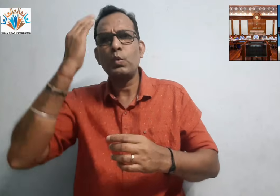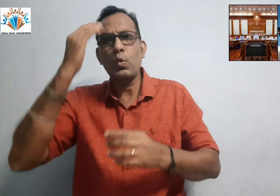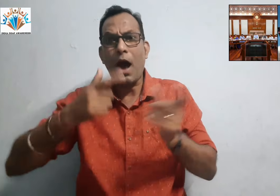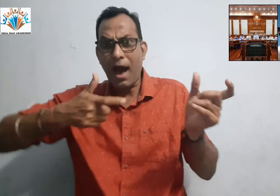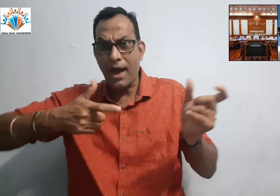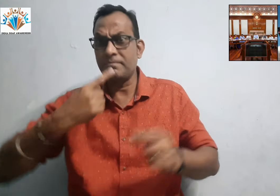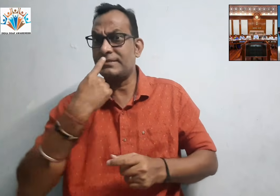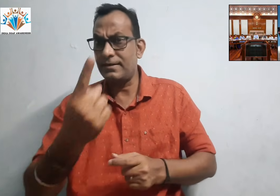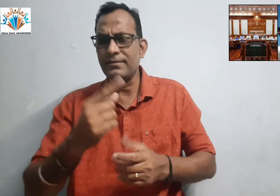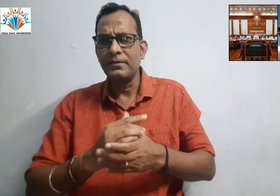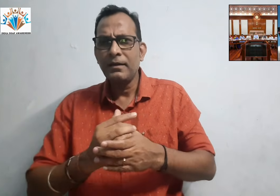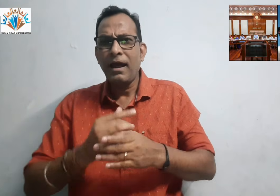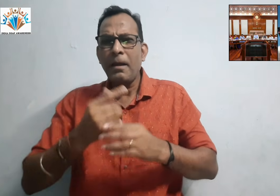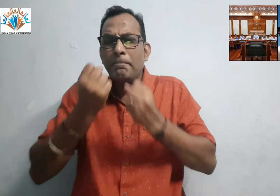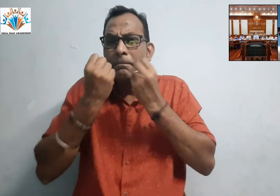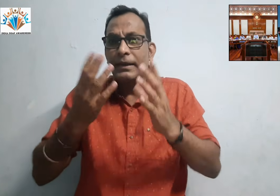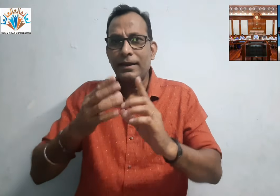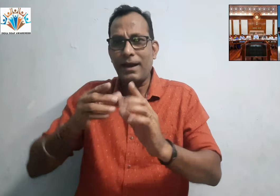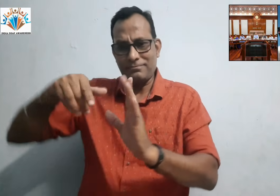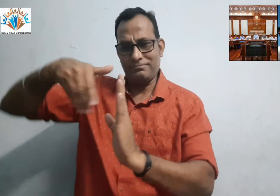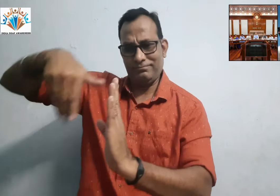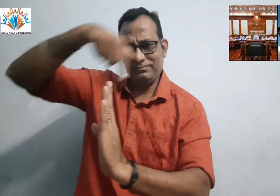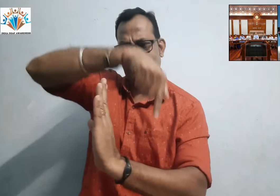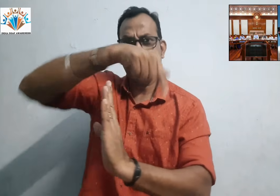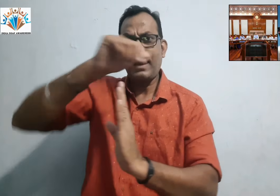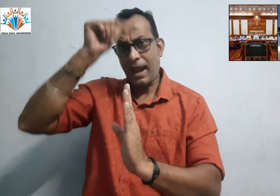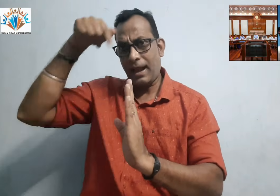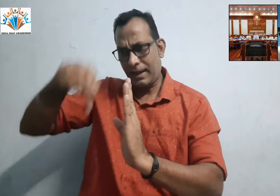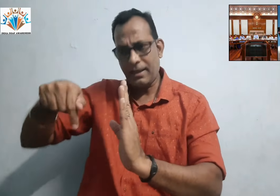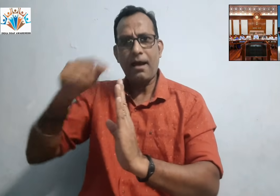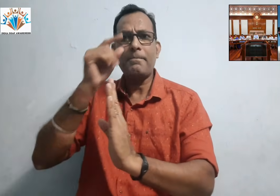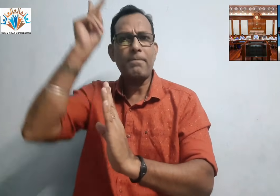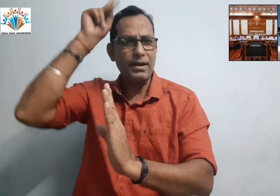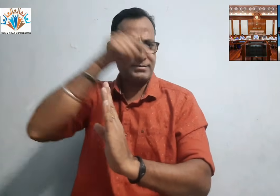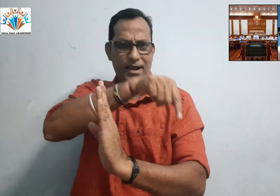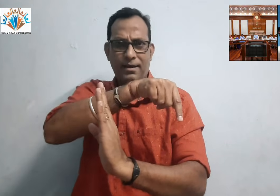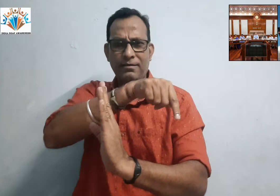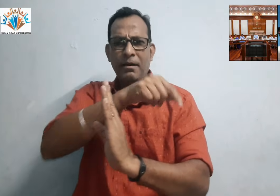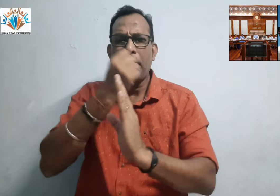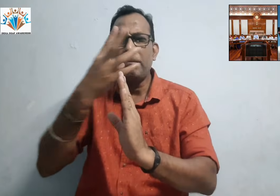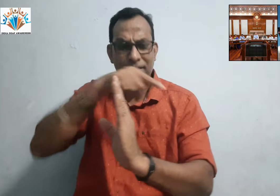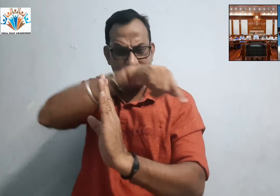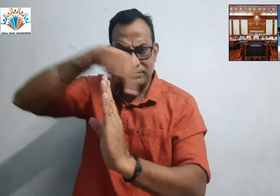more arms big India, Pakistan, big